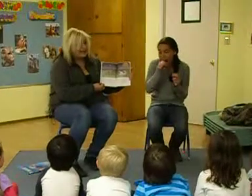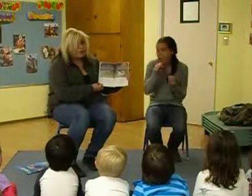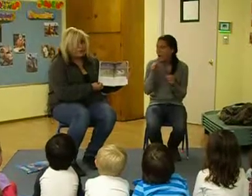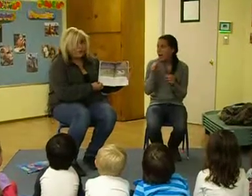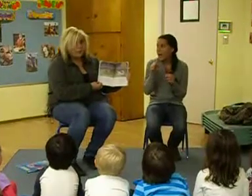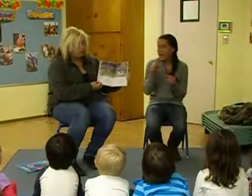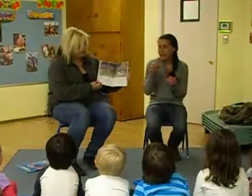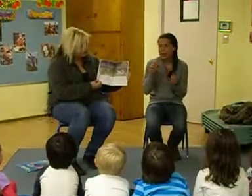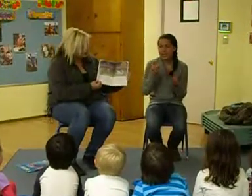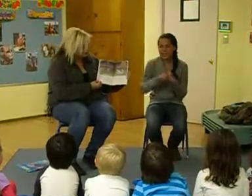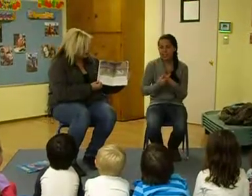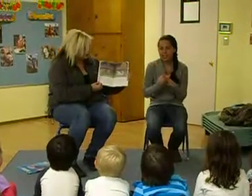hole.